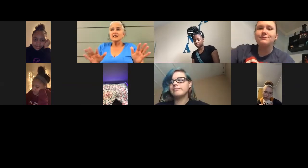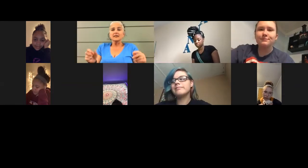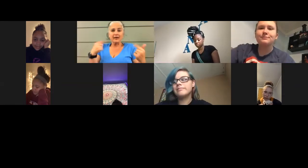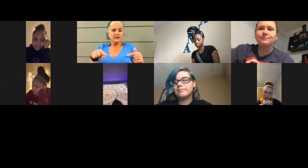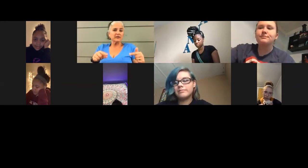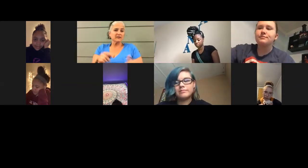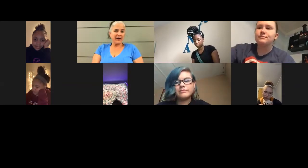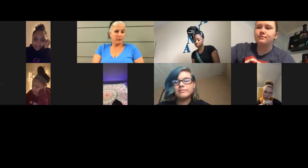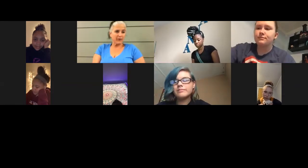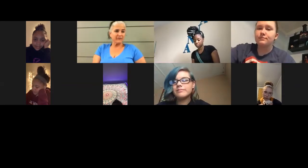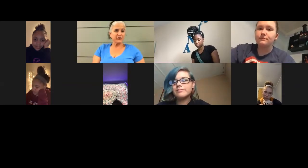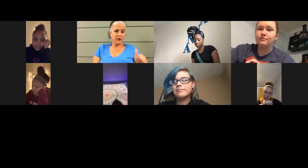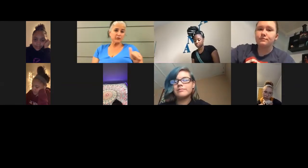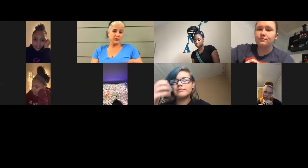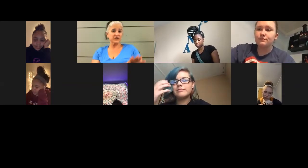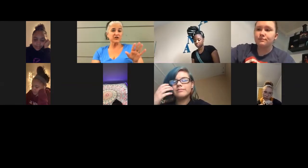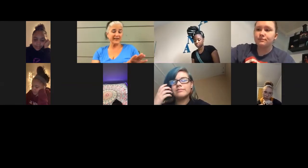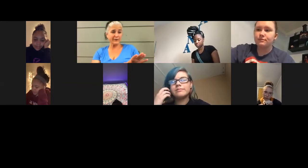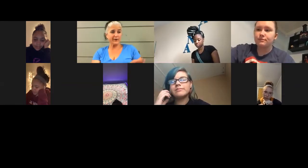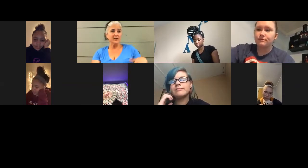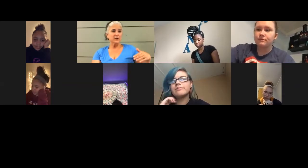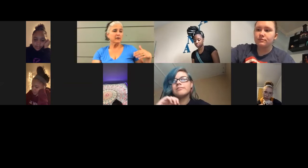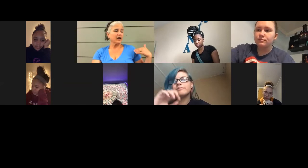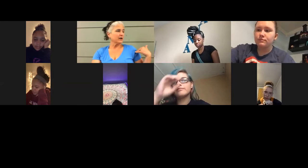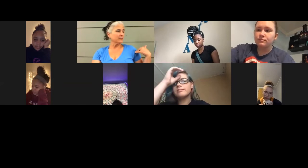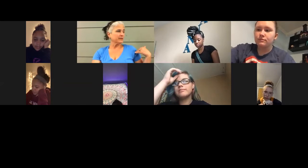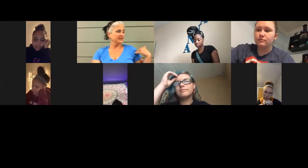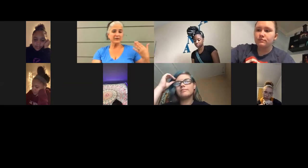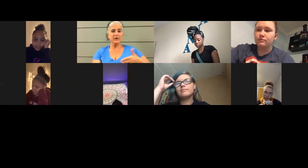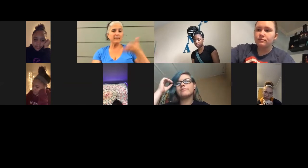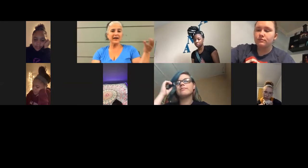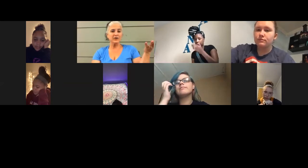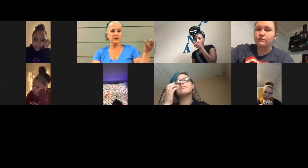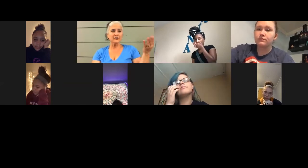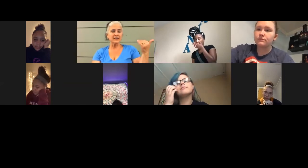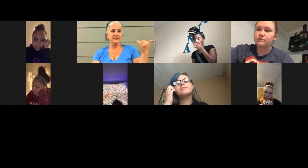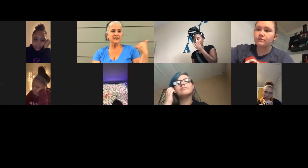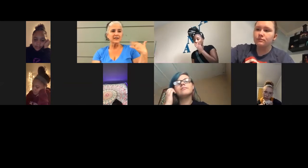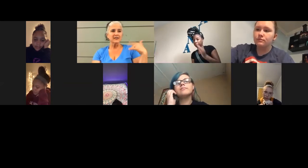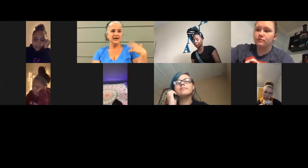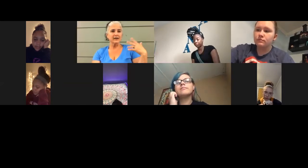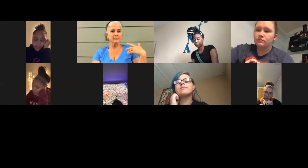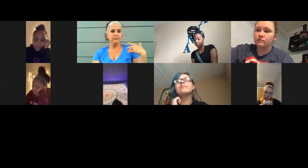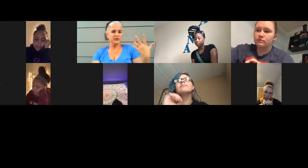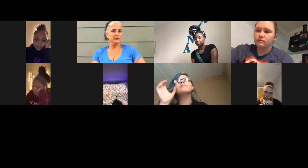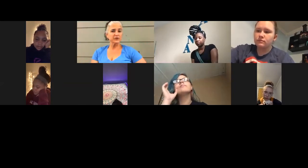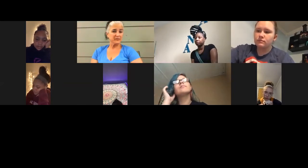this, download it as a PowerPoint for your own usage later, because I don't know how long these